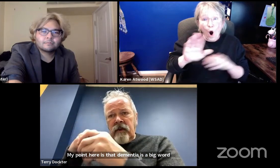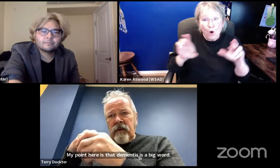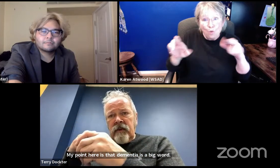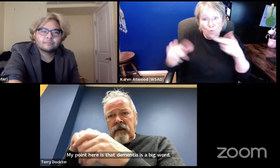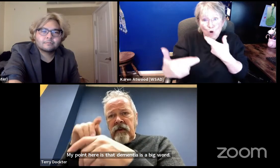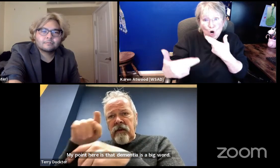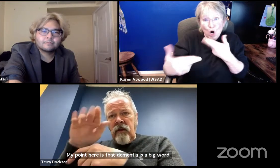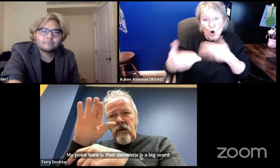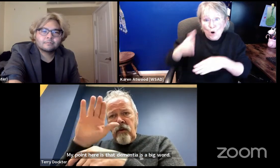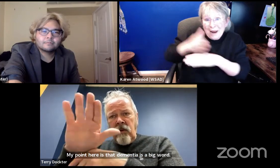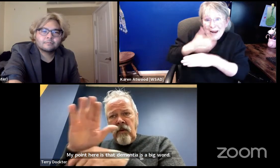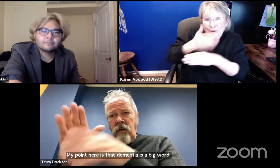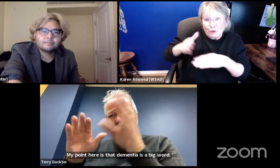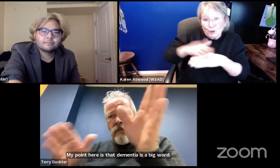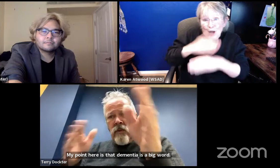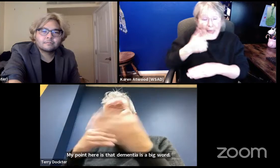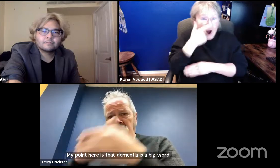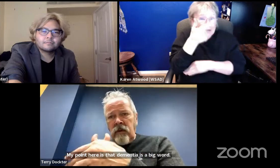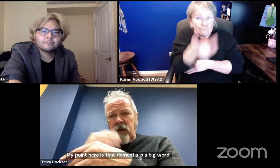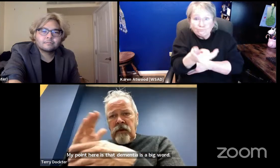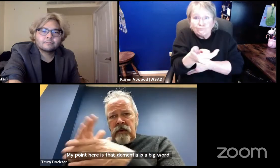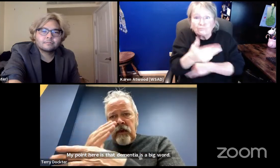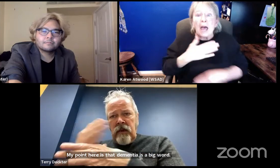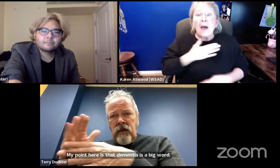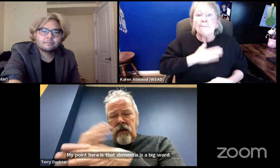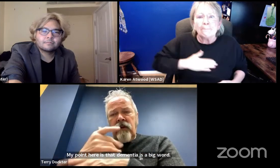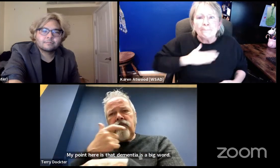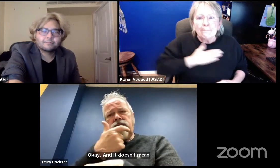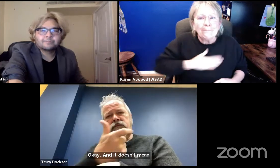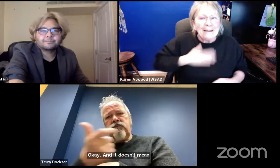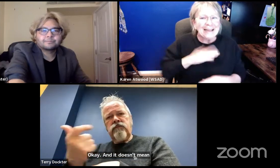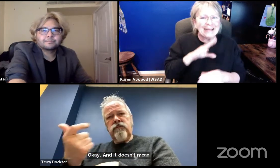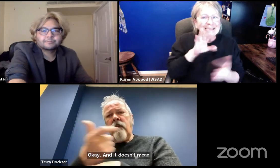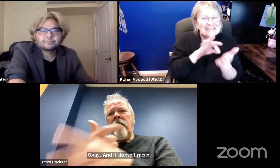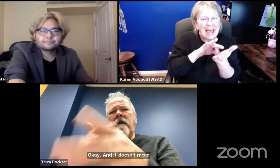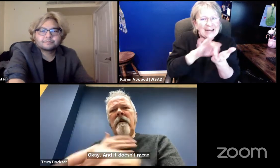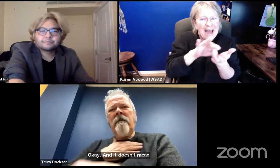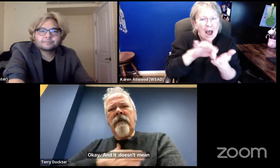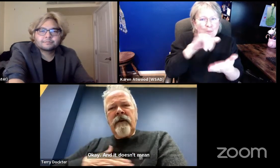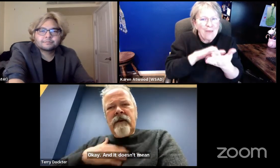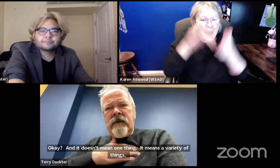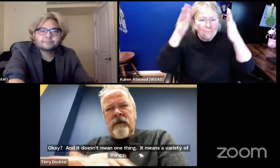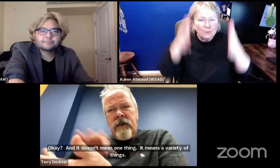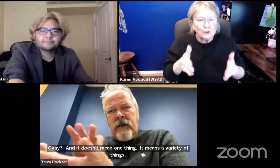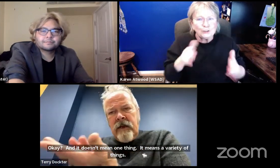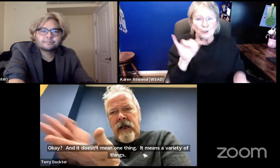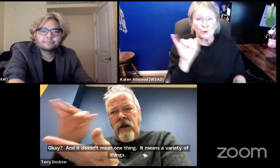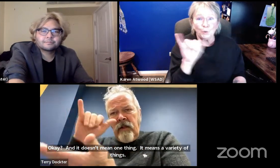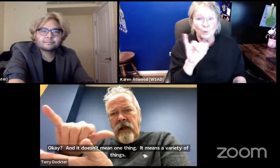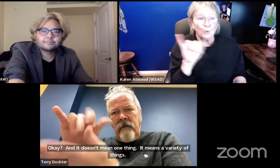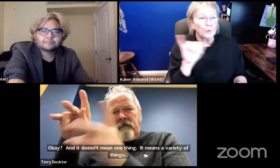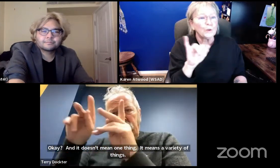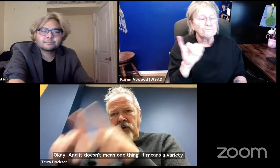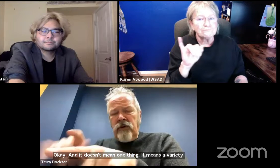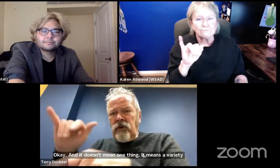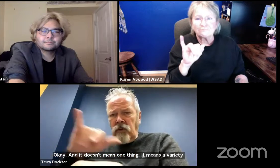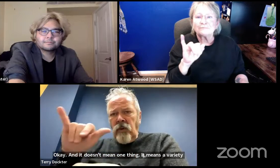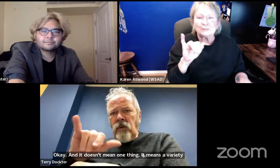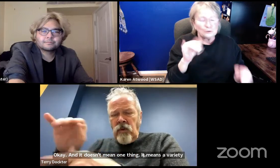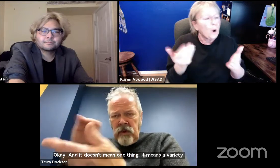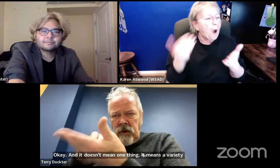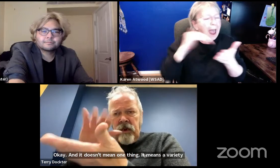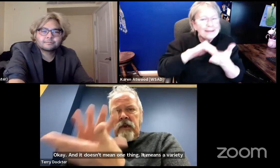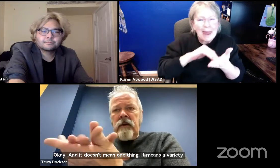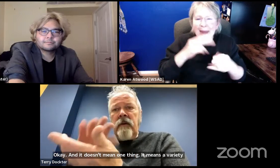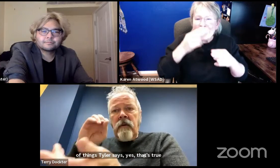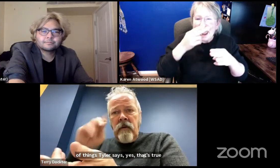someone in your room with you who has been sharing this presentation would be so